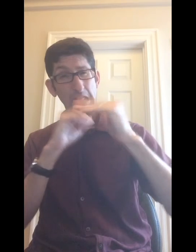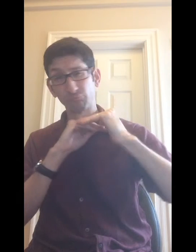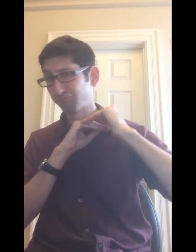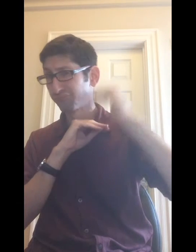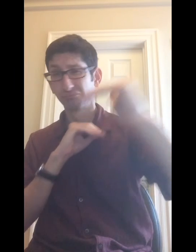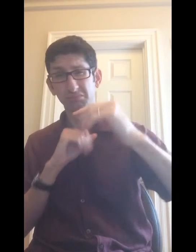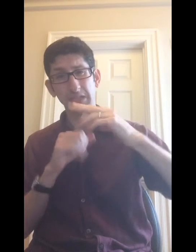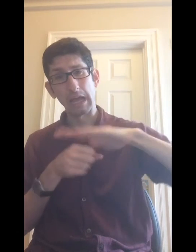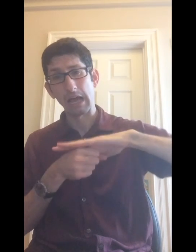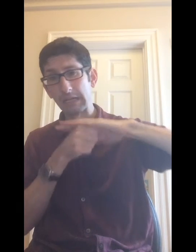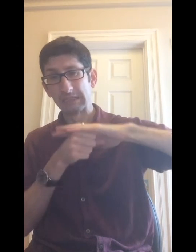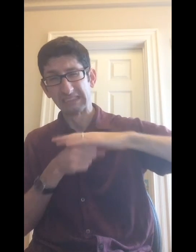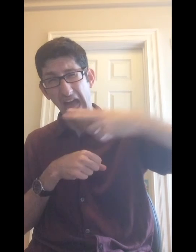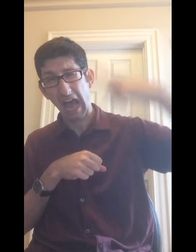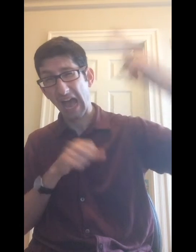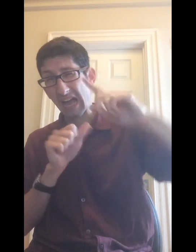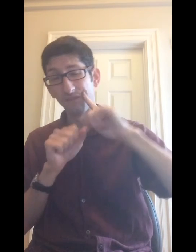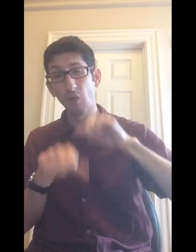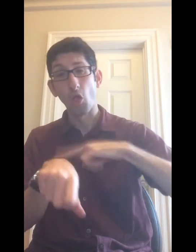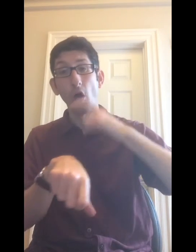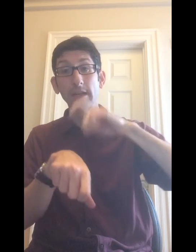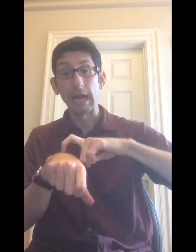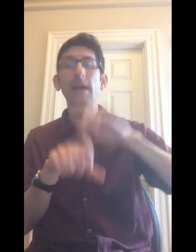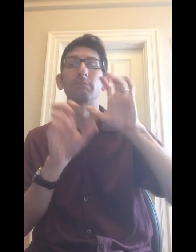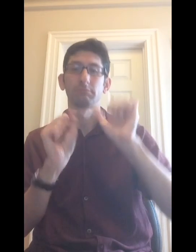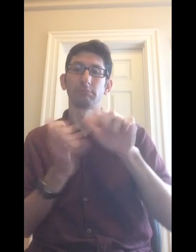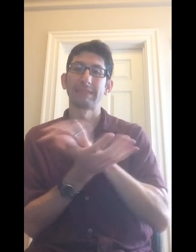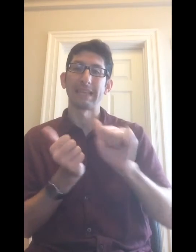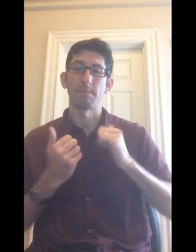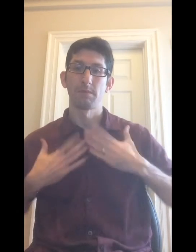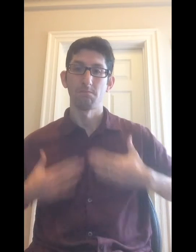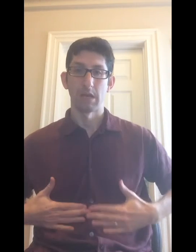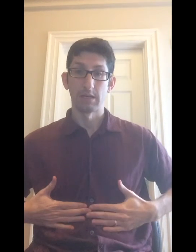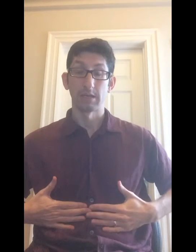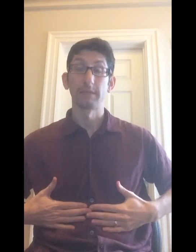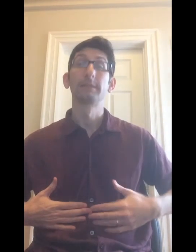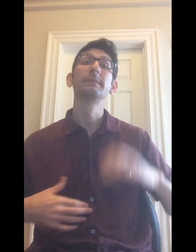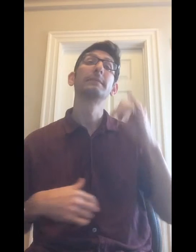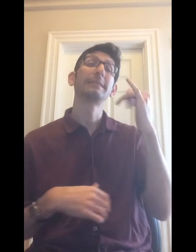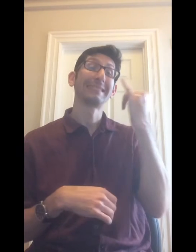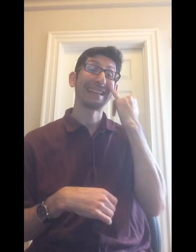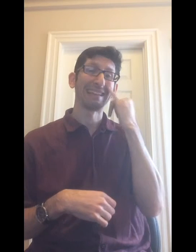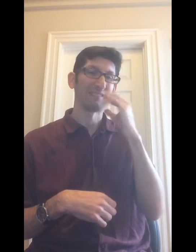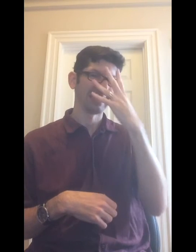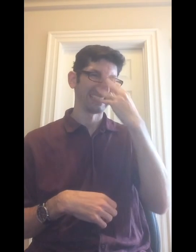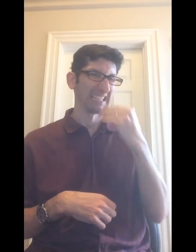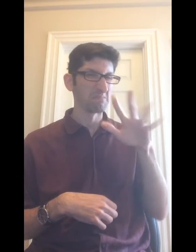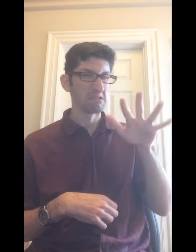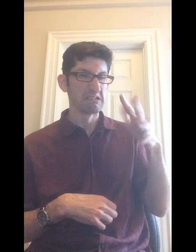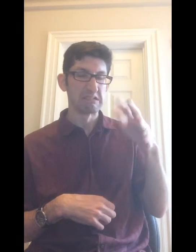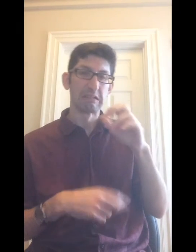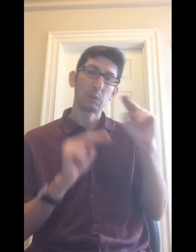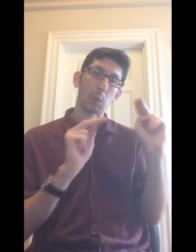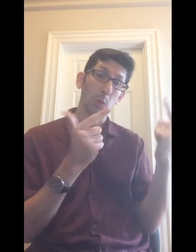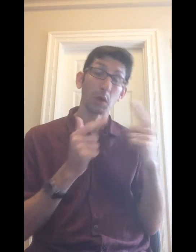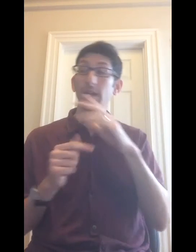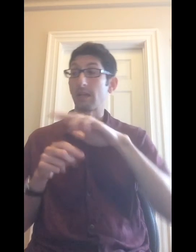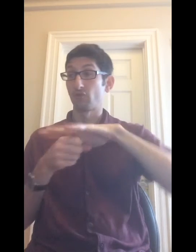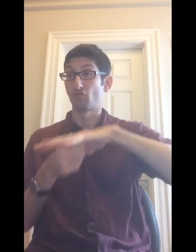detrimental effect on the body. So for example, improper sleep patterns and a consistent elevated stress level can